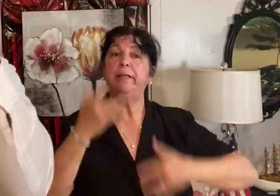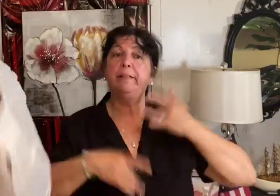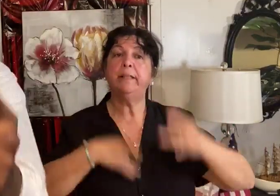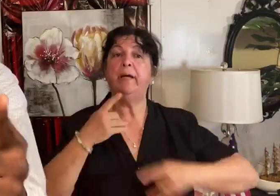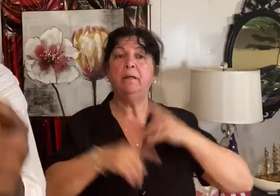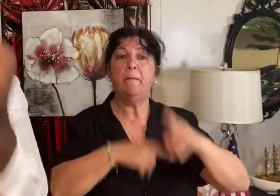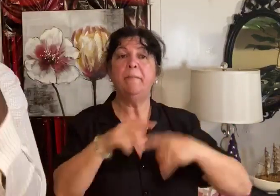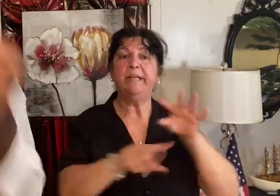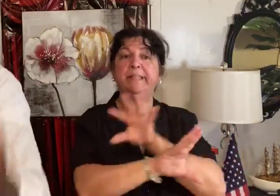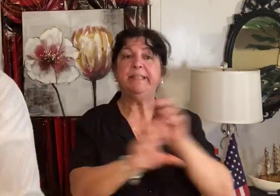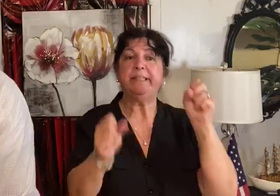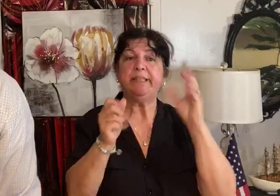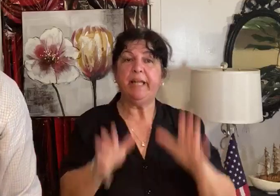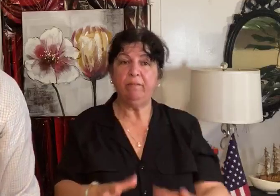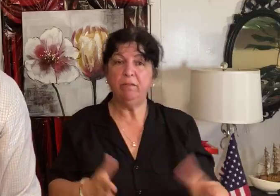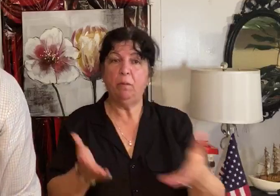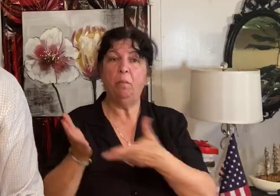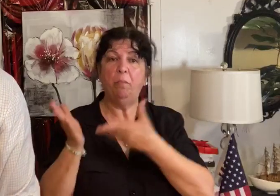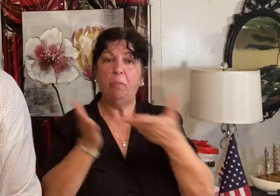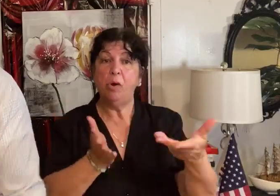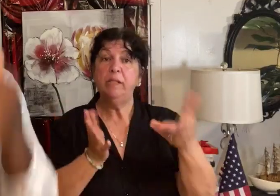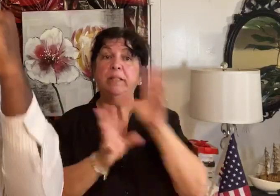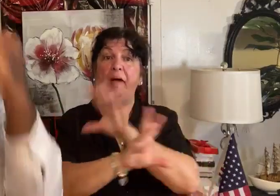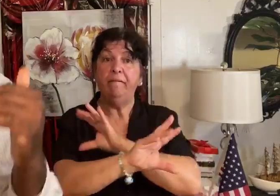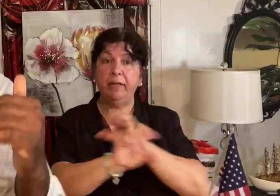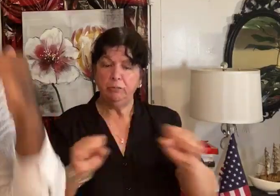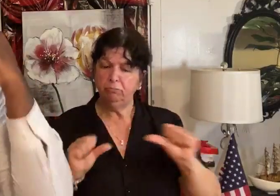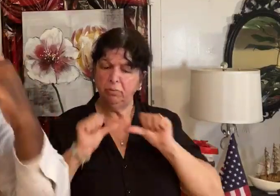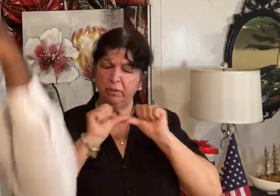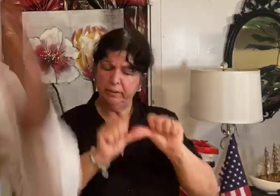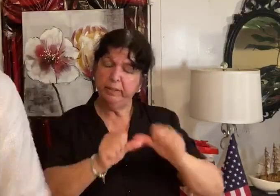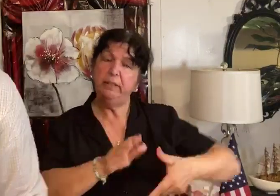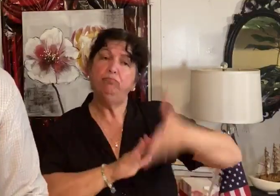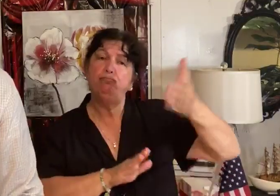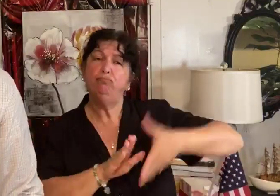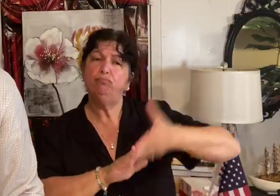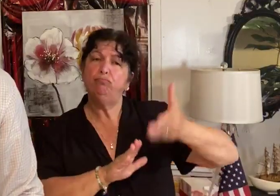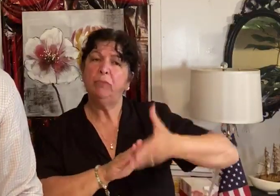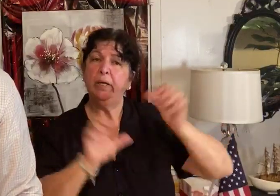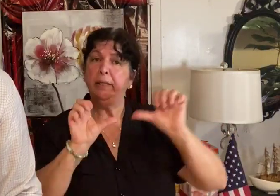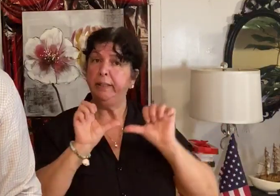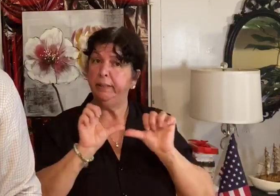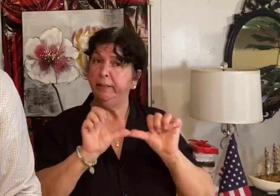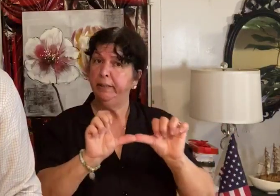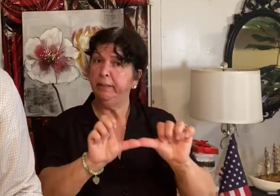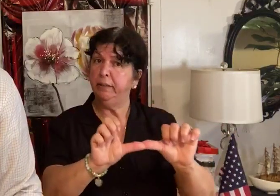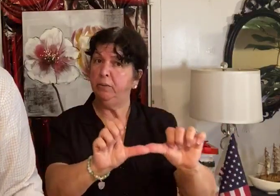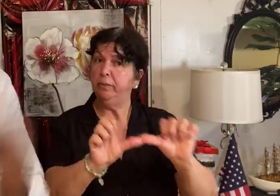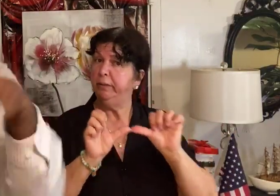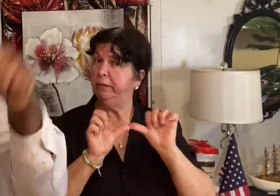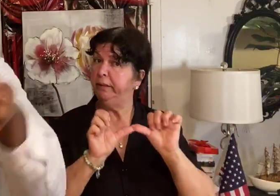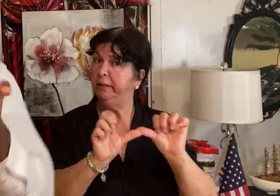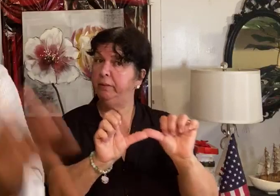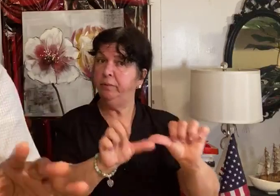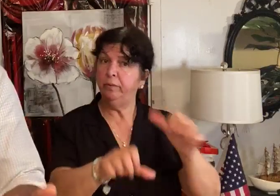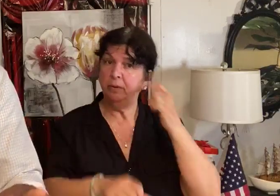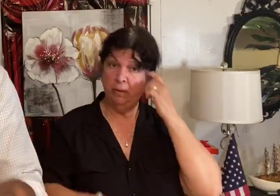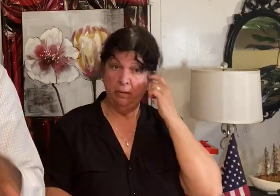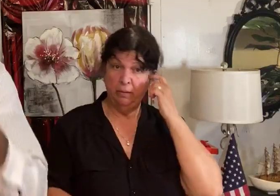about the Savior that brought salvation to them. They continued steadfastly.